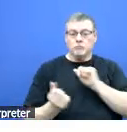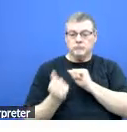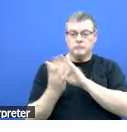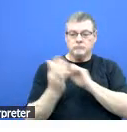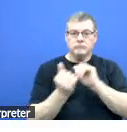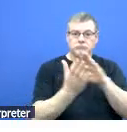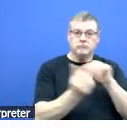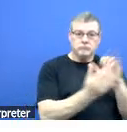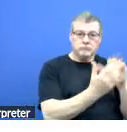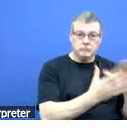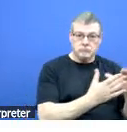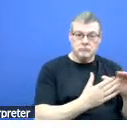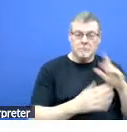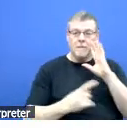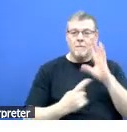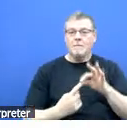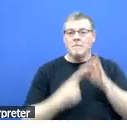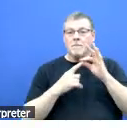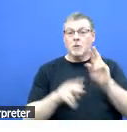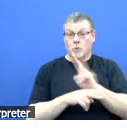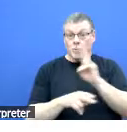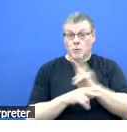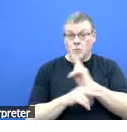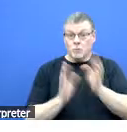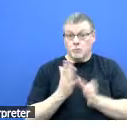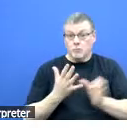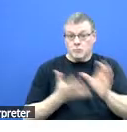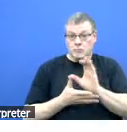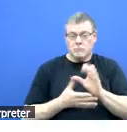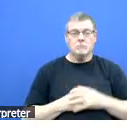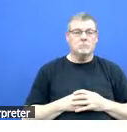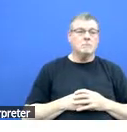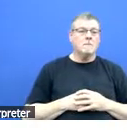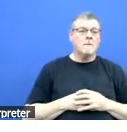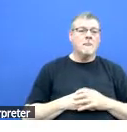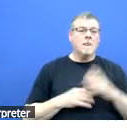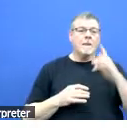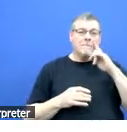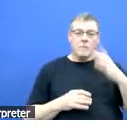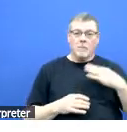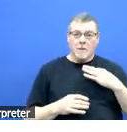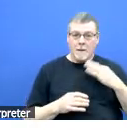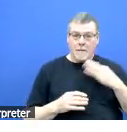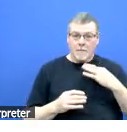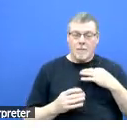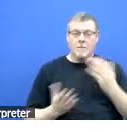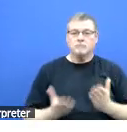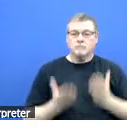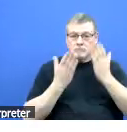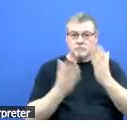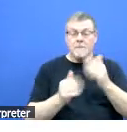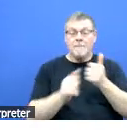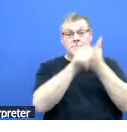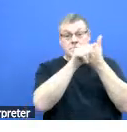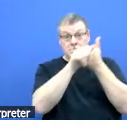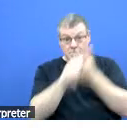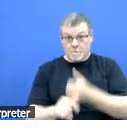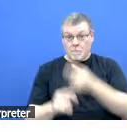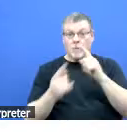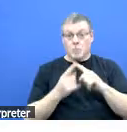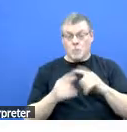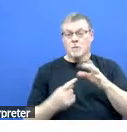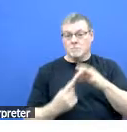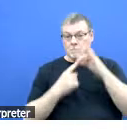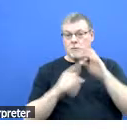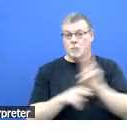to the special use permit criteria that the proposed applications conform to the requirements of a special